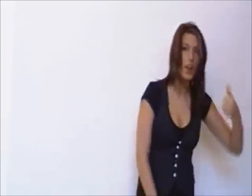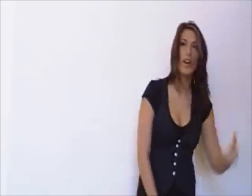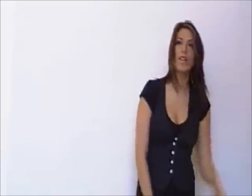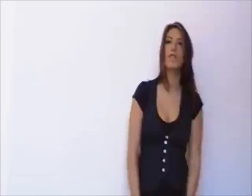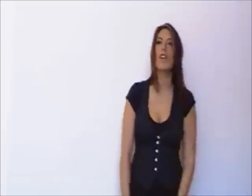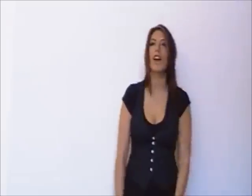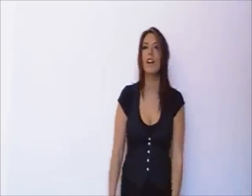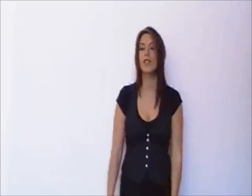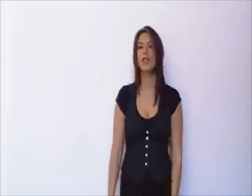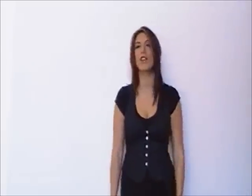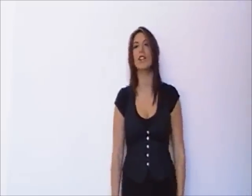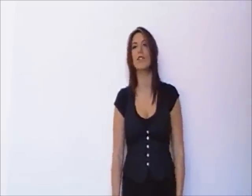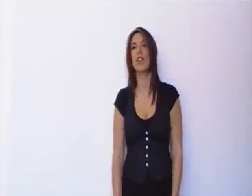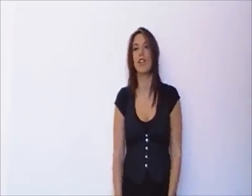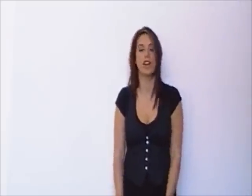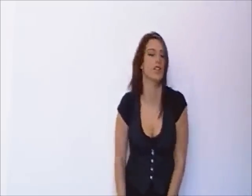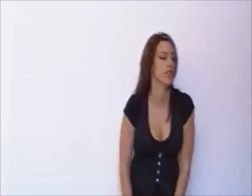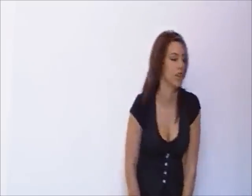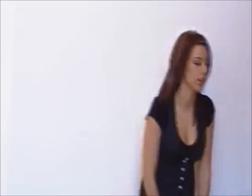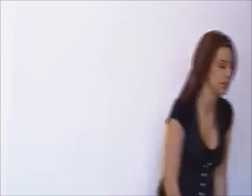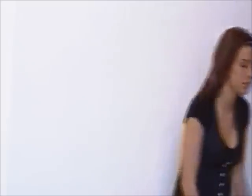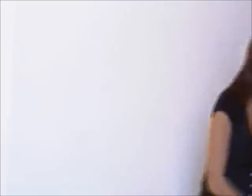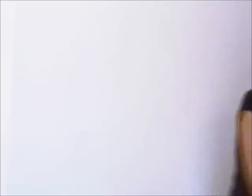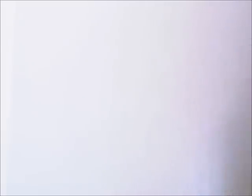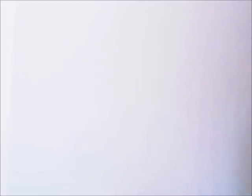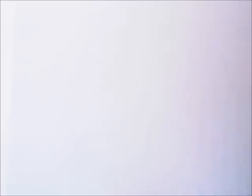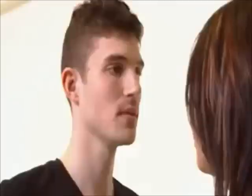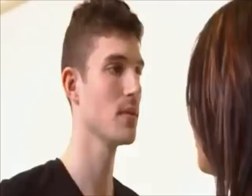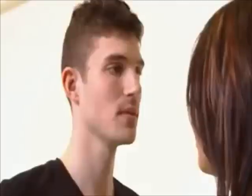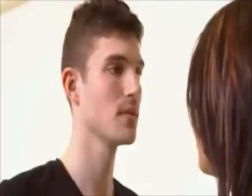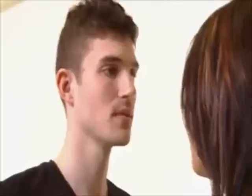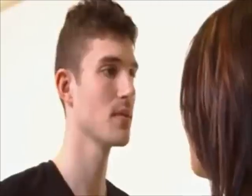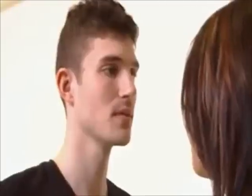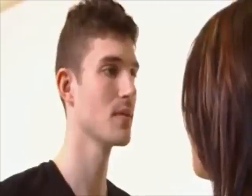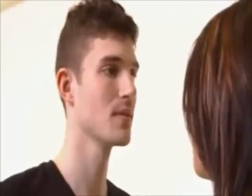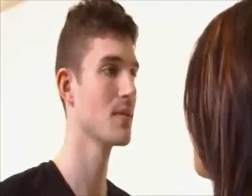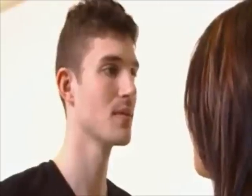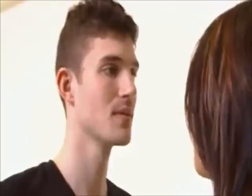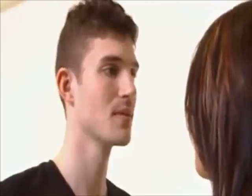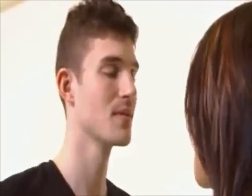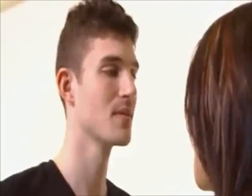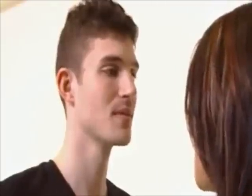Oh, I was too fast for all that. Sorry. Stay there.